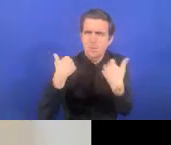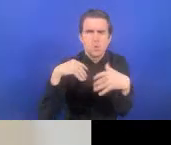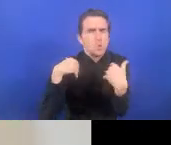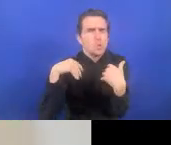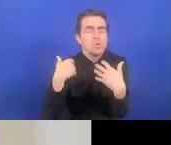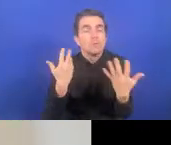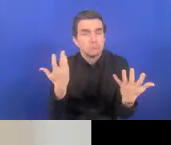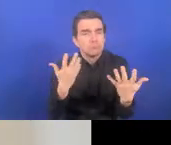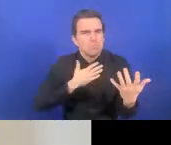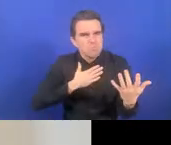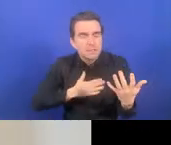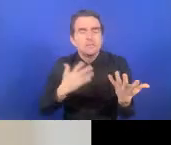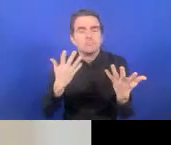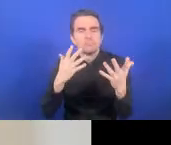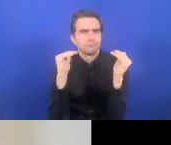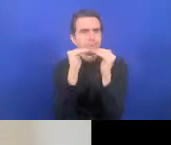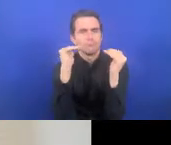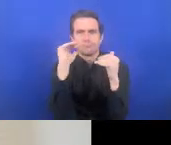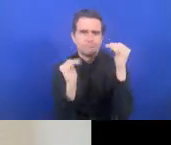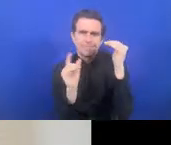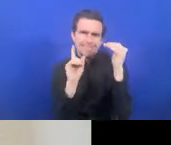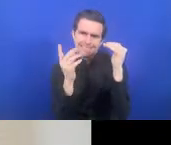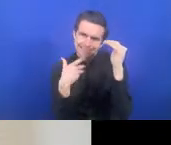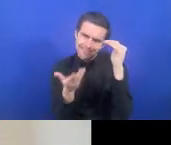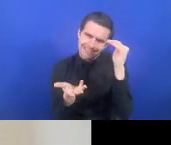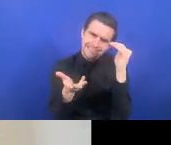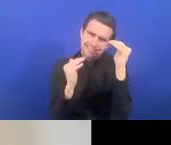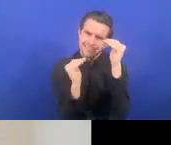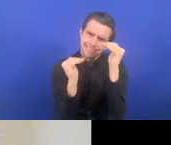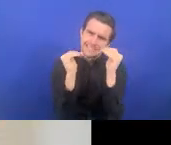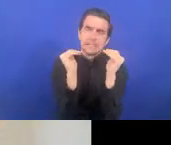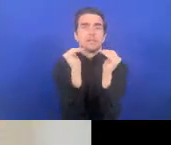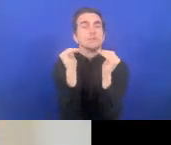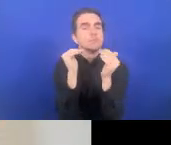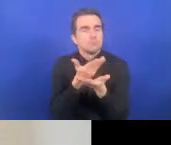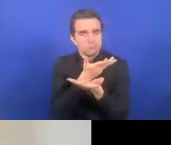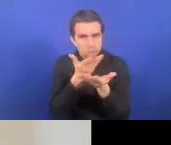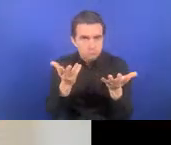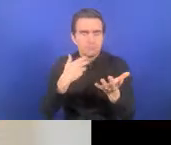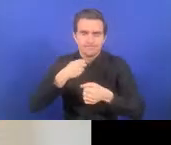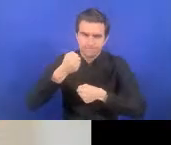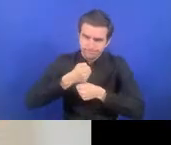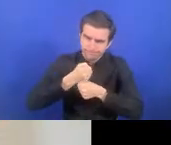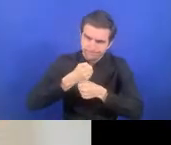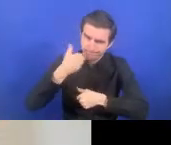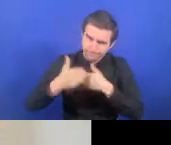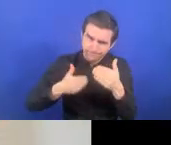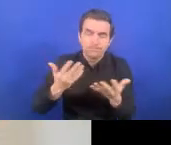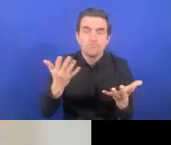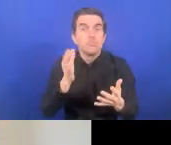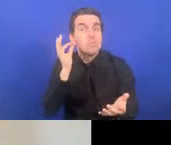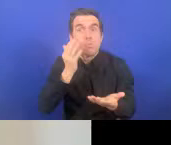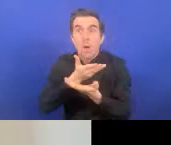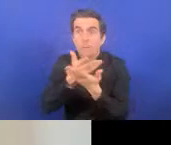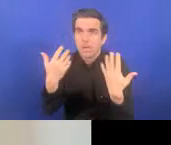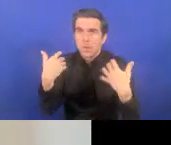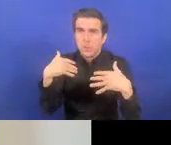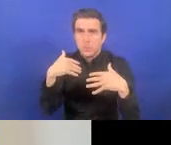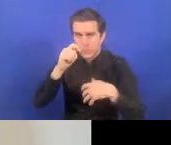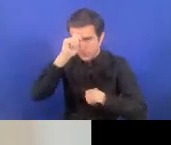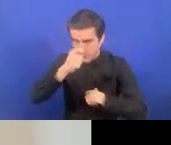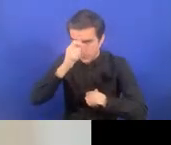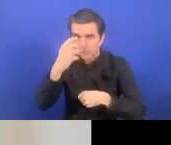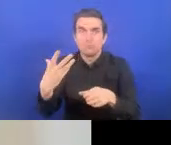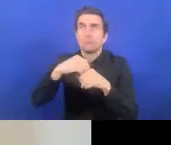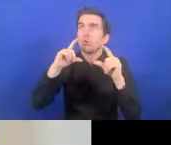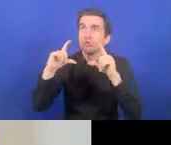revealing not only the enormous opportunity that the sector holds for empowerment, but also the barriers we face to